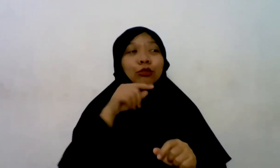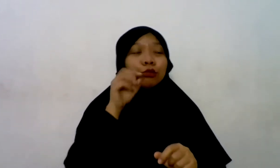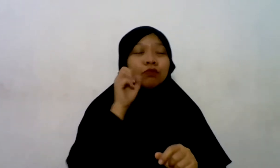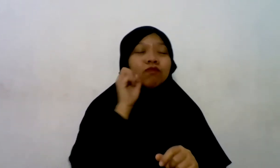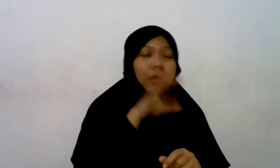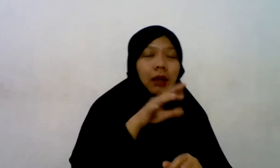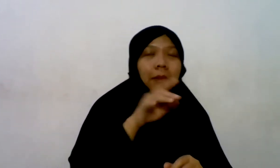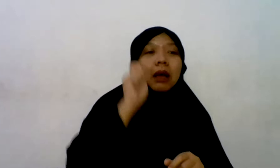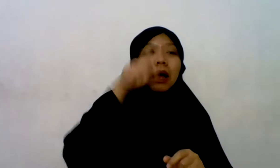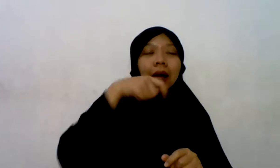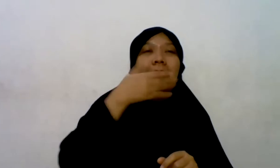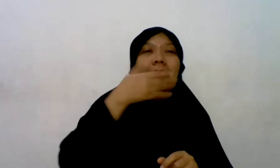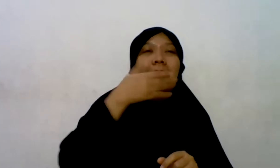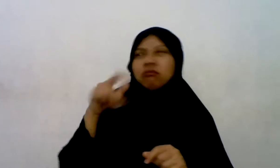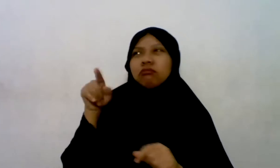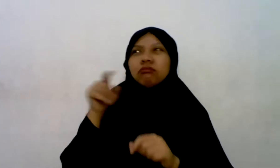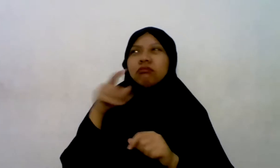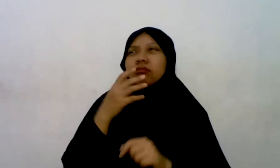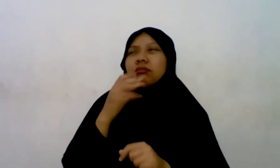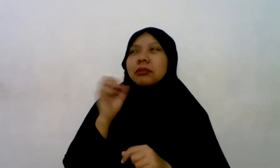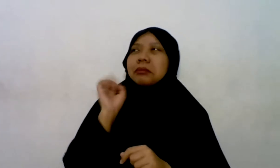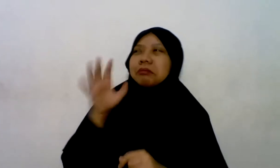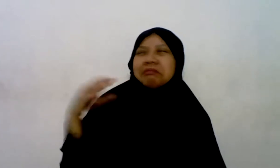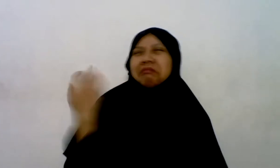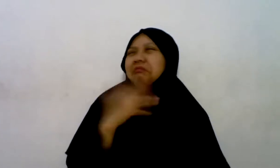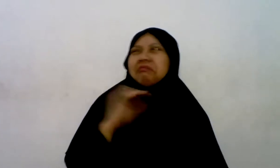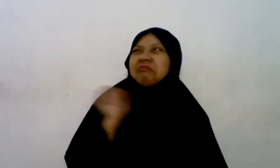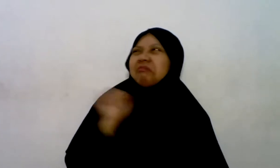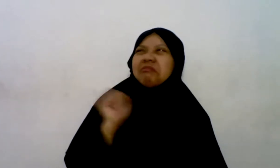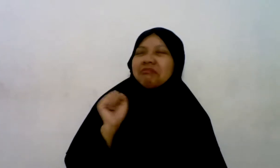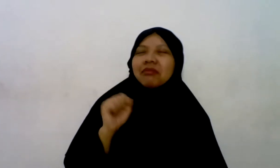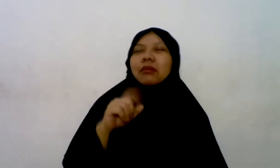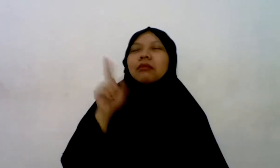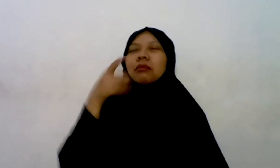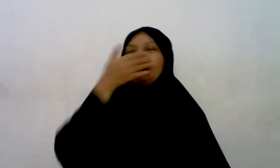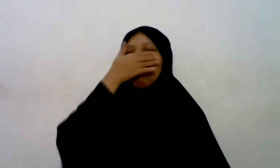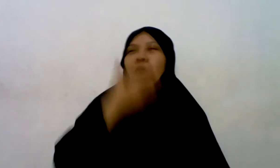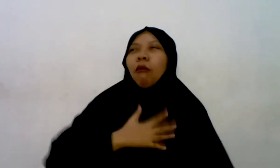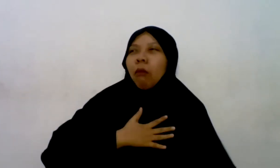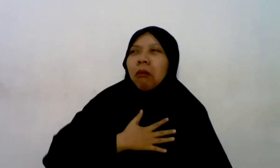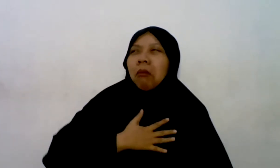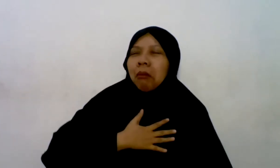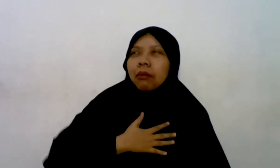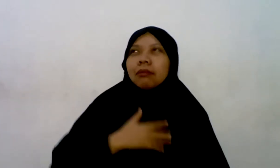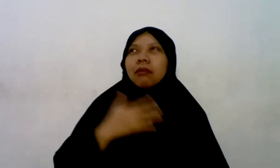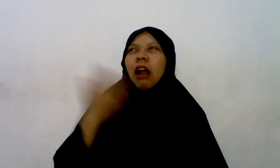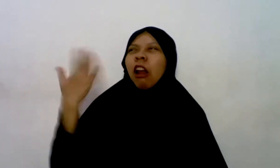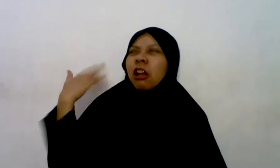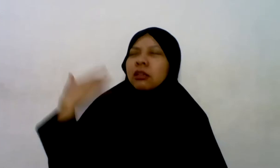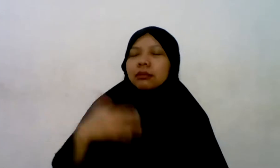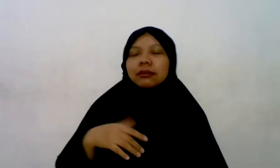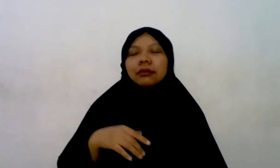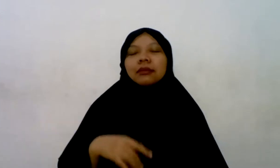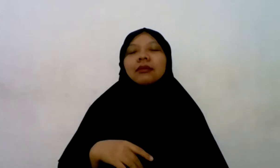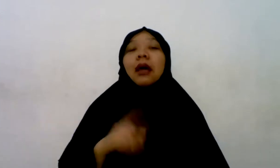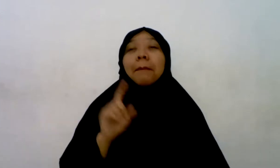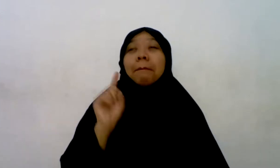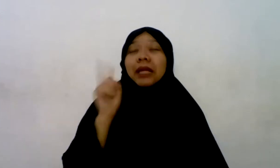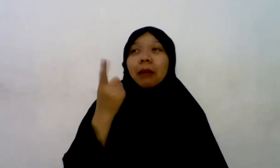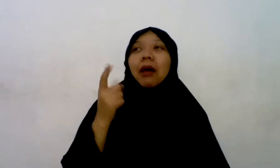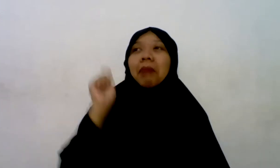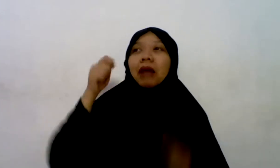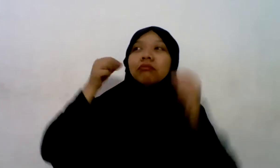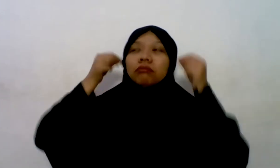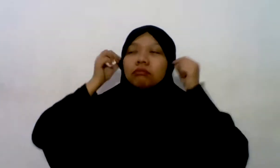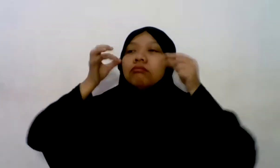run. So it's the first 2 weeks, they still use masks or they put on the neck. So they just ensure it, because